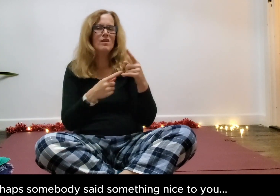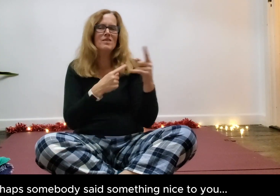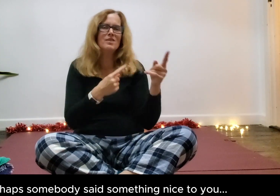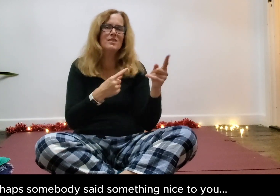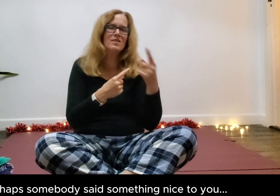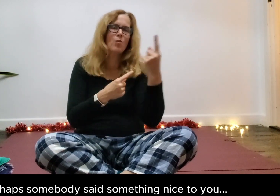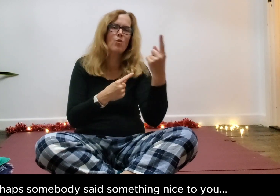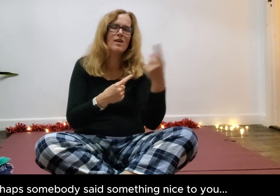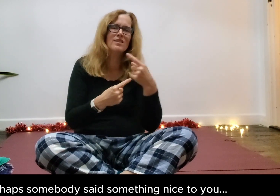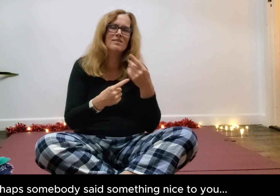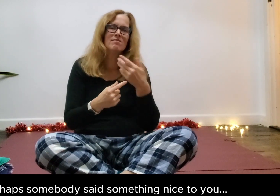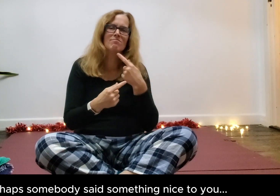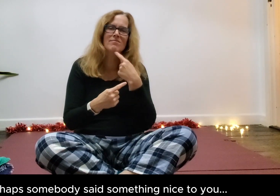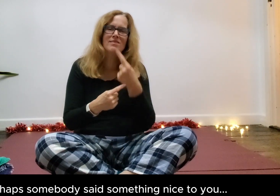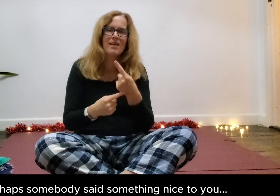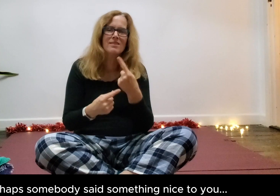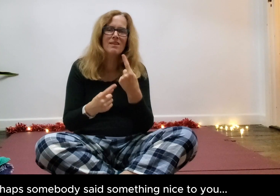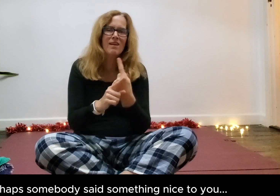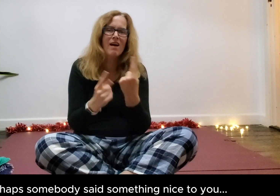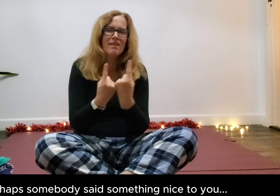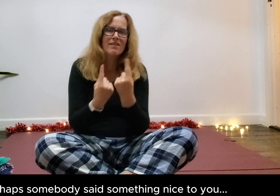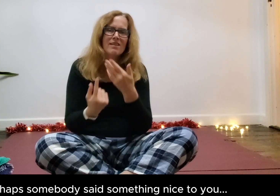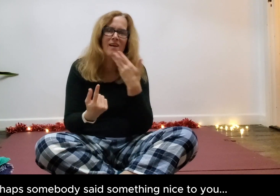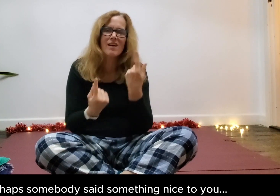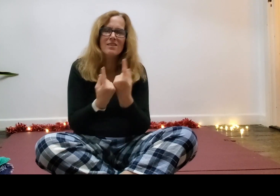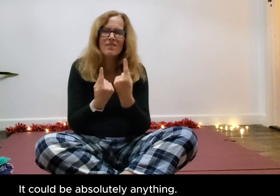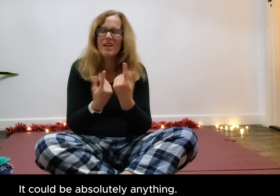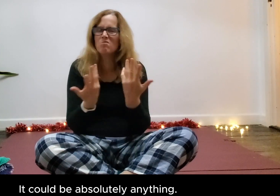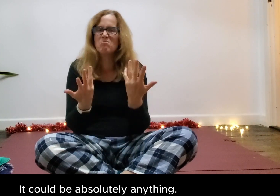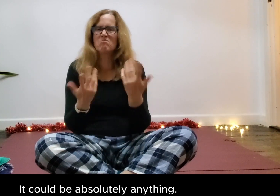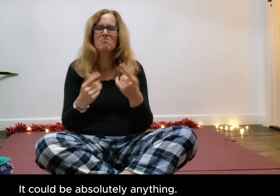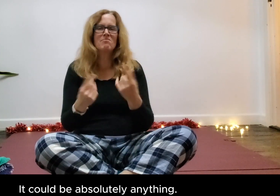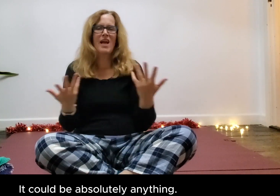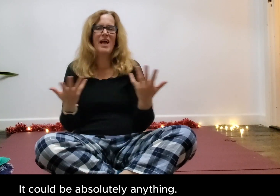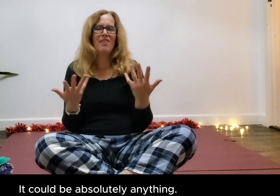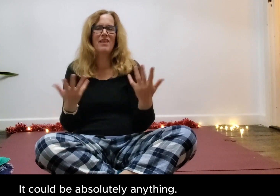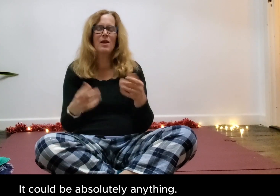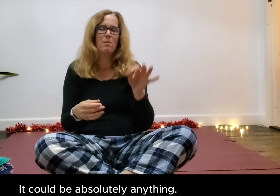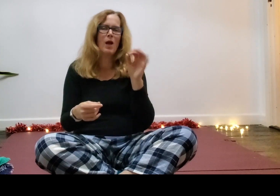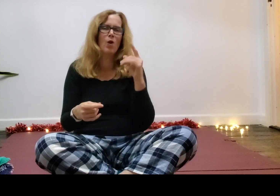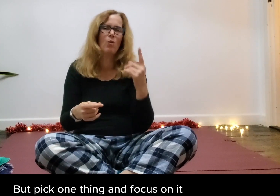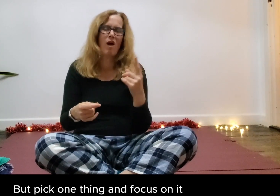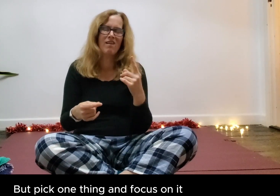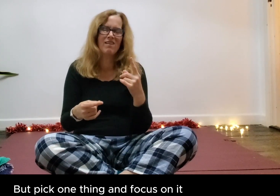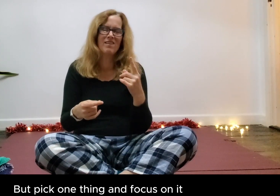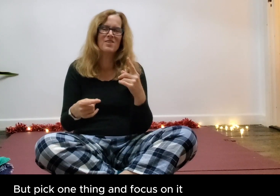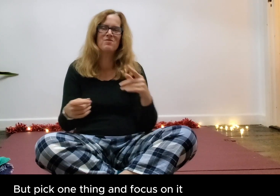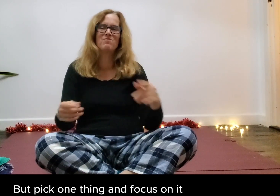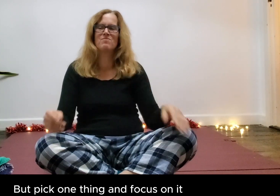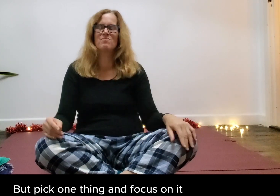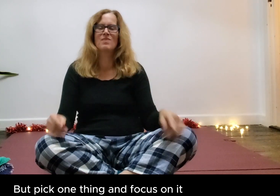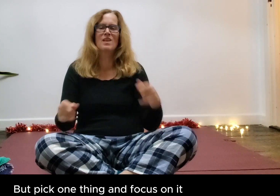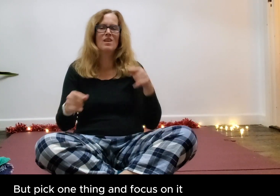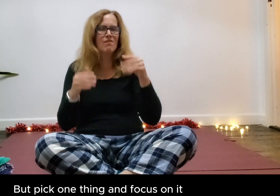perhaps somebody said something nice to you. It could be absolutely anything, but pick one thing and focus on